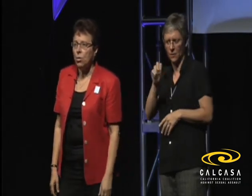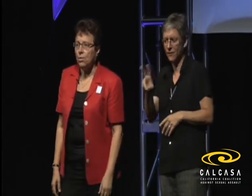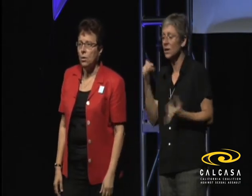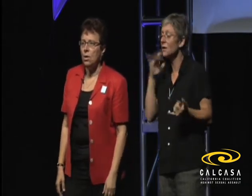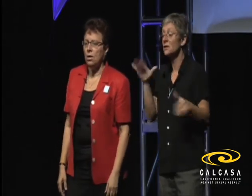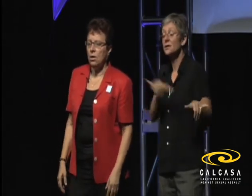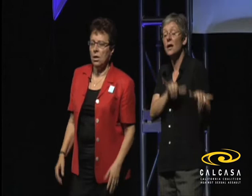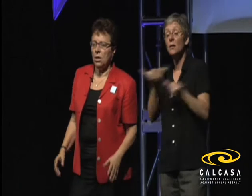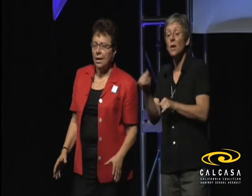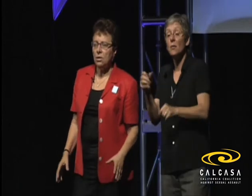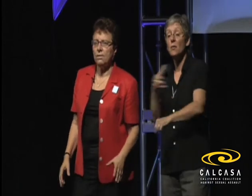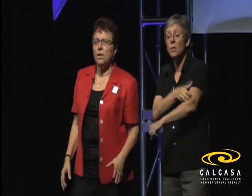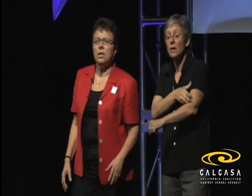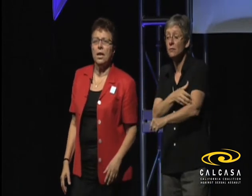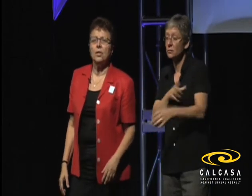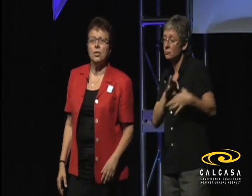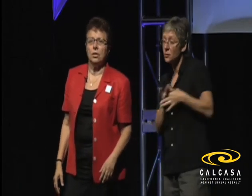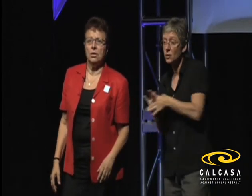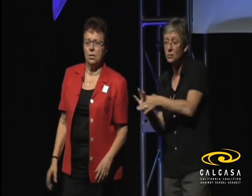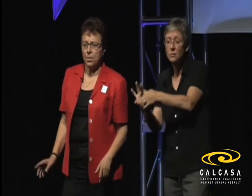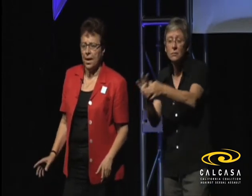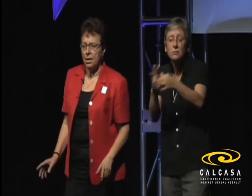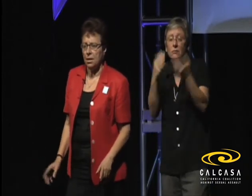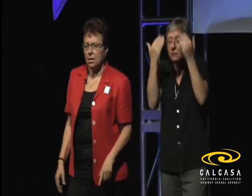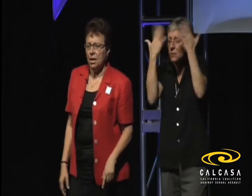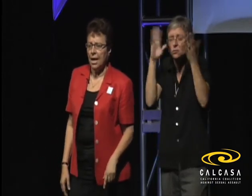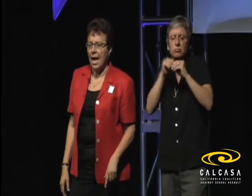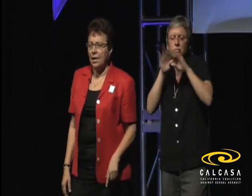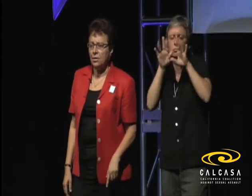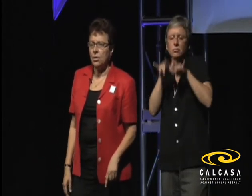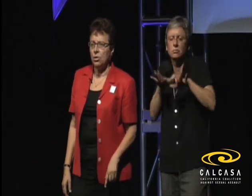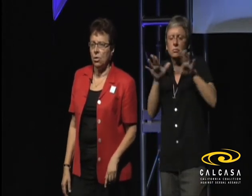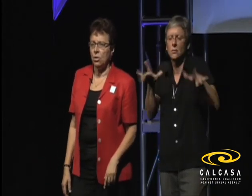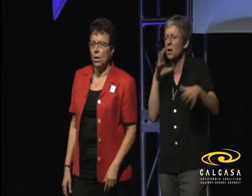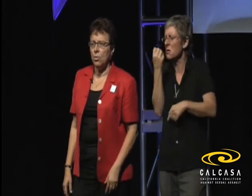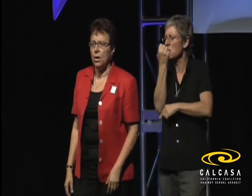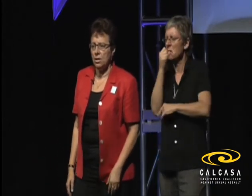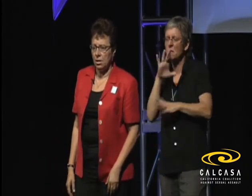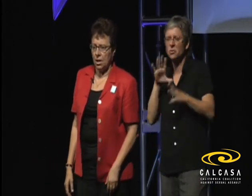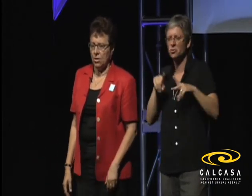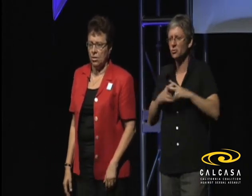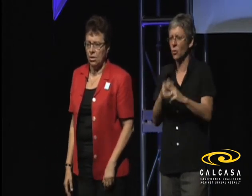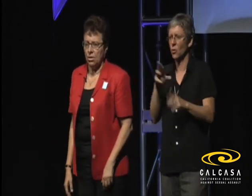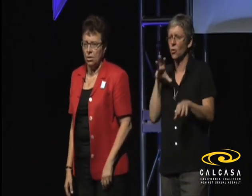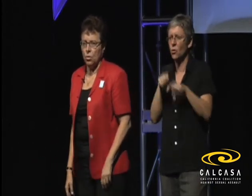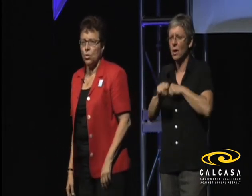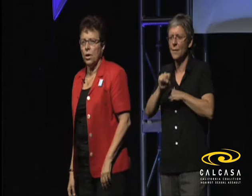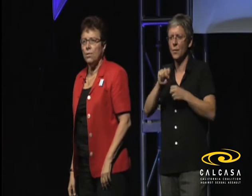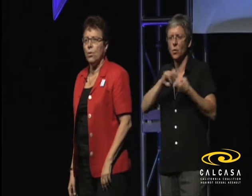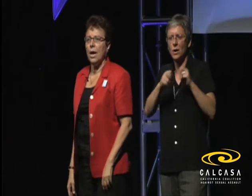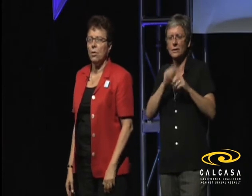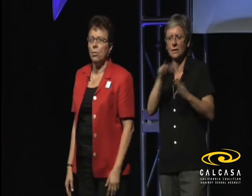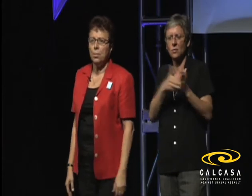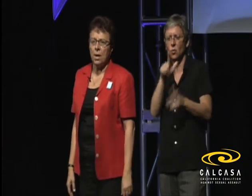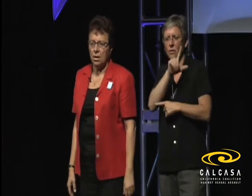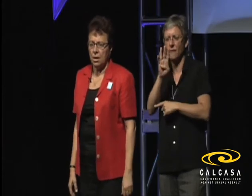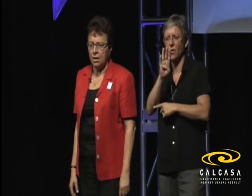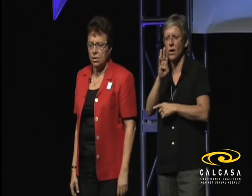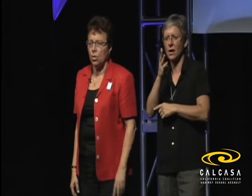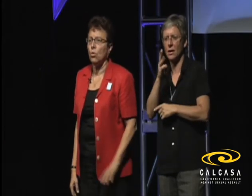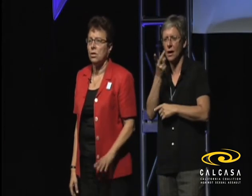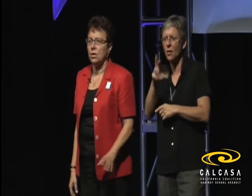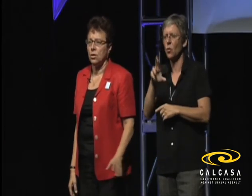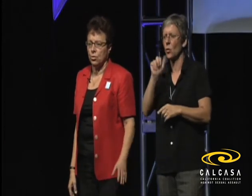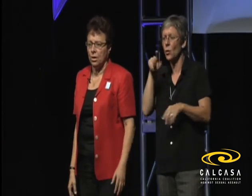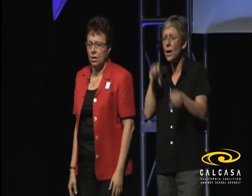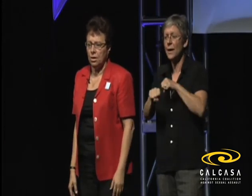Simultaneously, a powerful collective unconscious spread, and activists started rape crisis centers with 24-hour rape